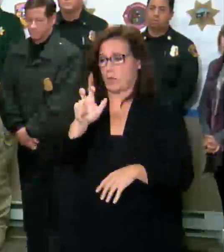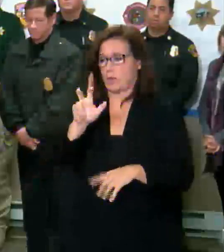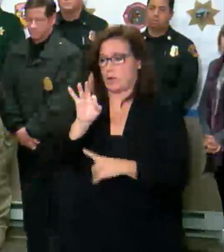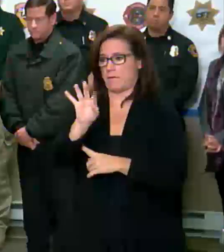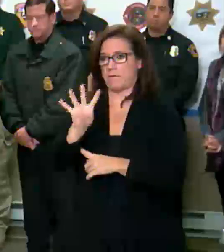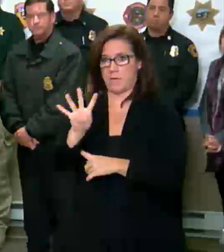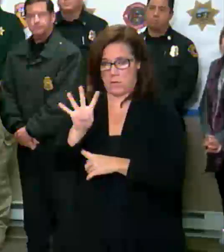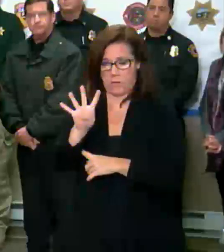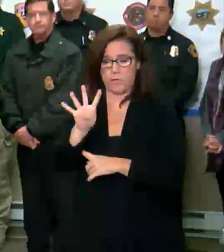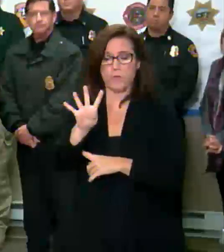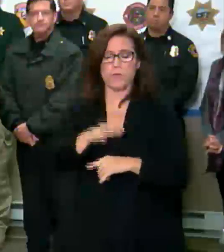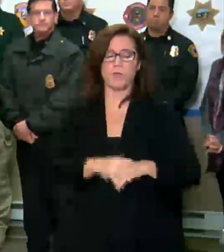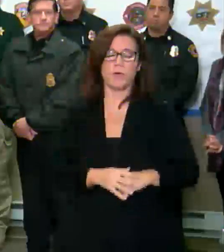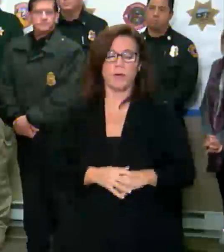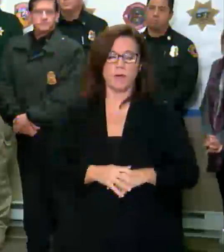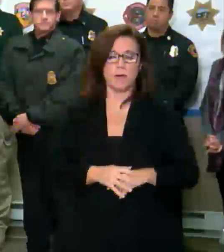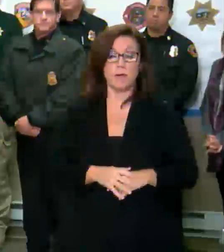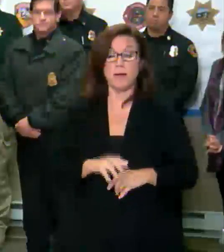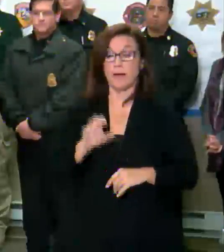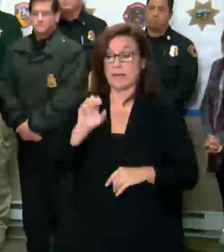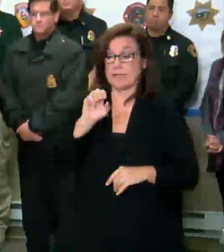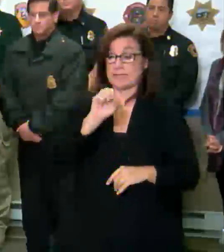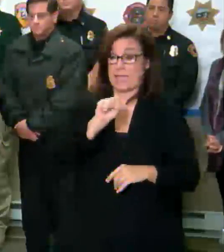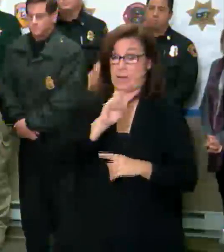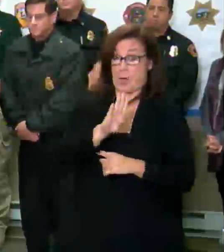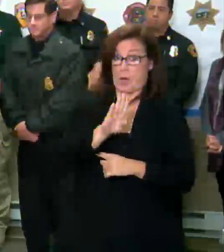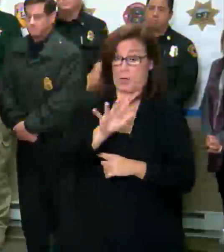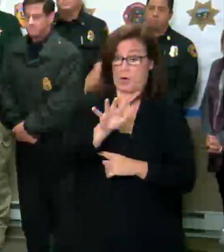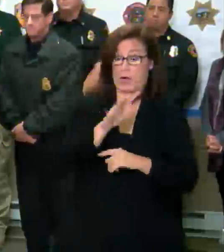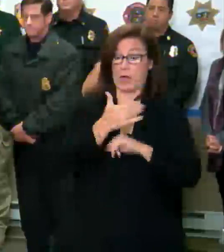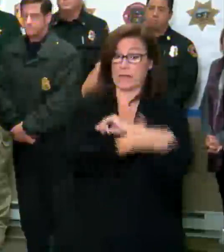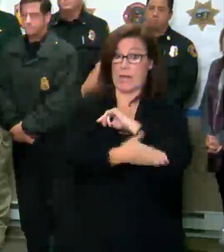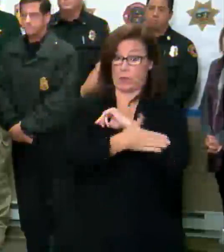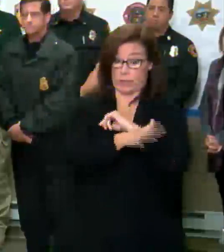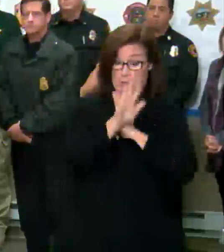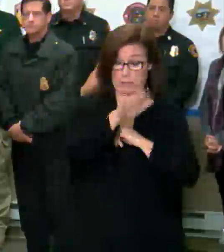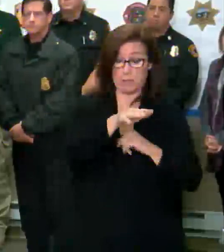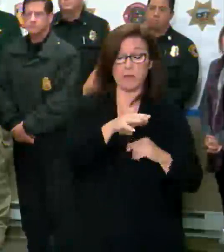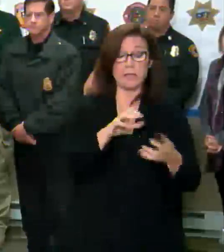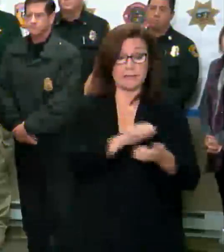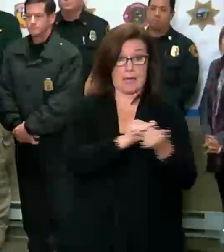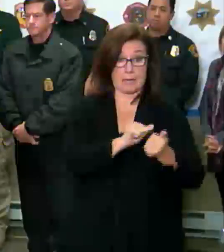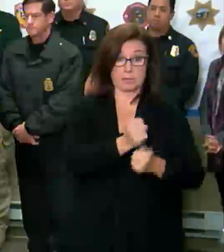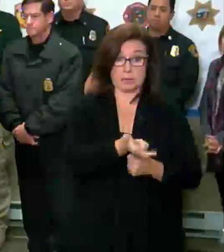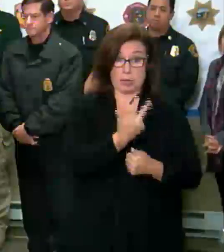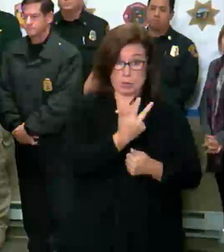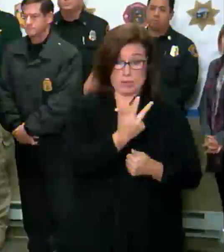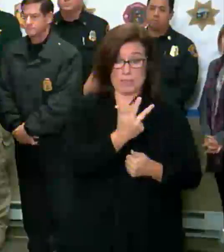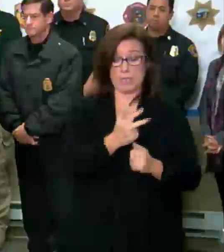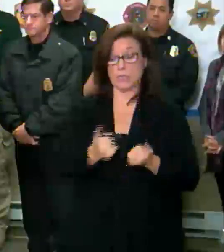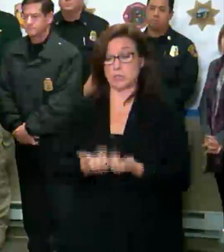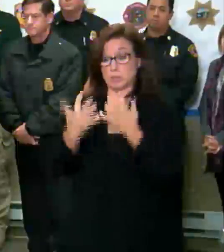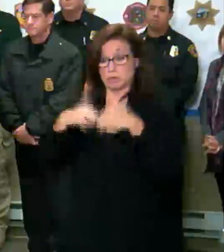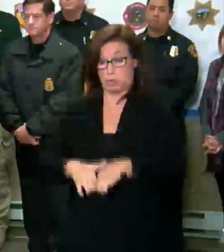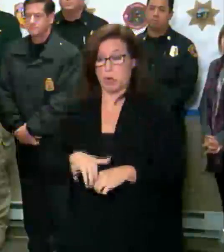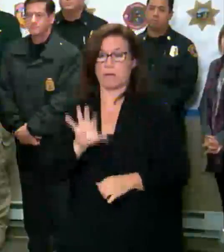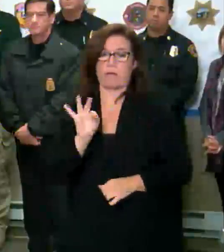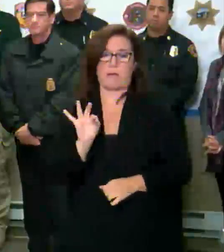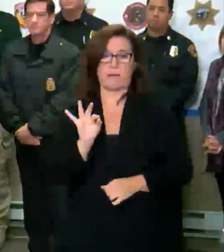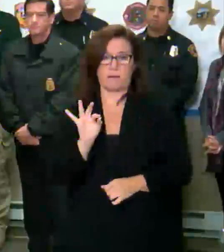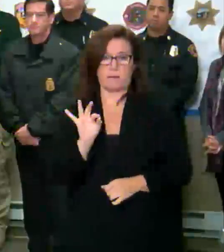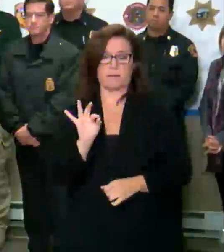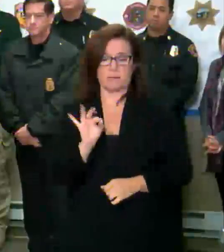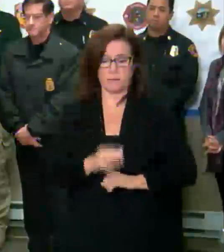394. In Santa Barbara County, to date, damaged 3, destroyed 9. And again,